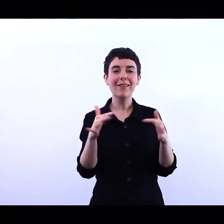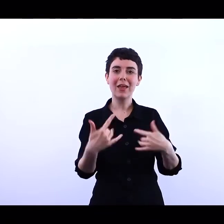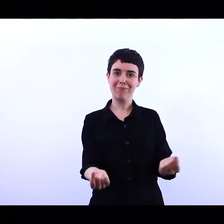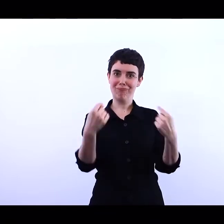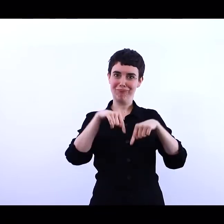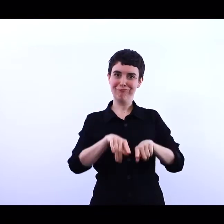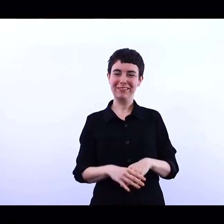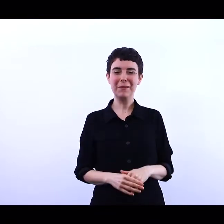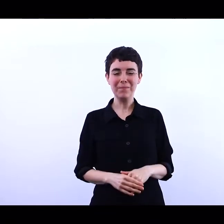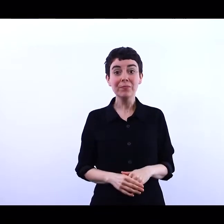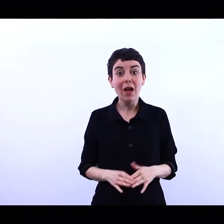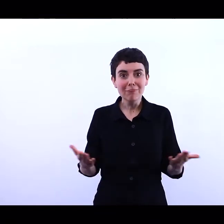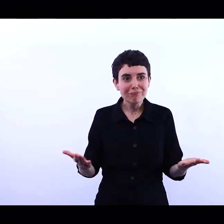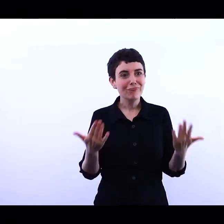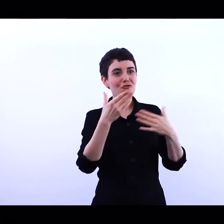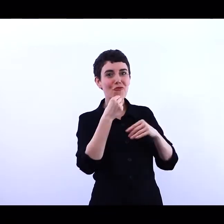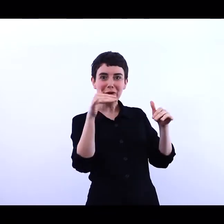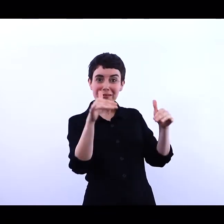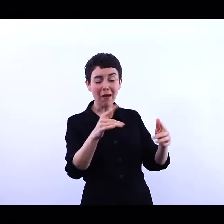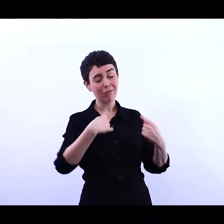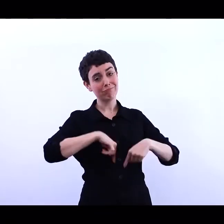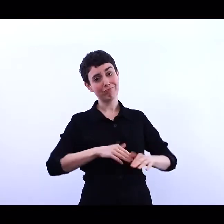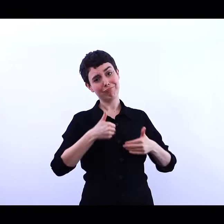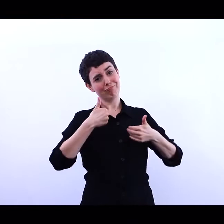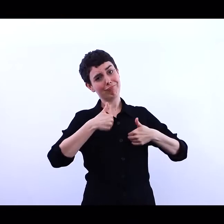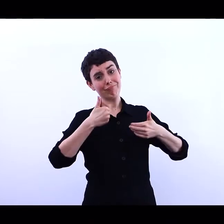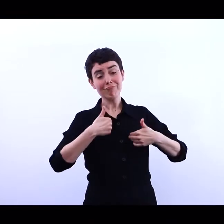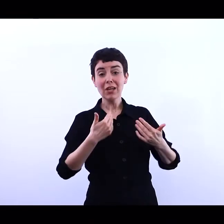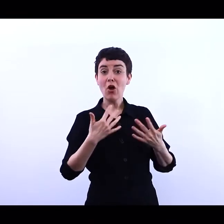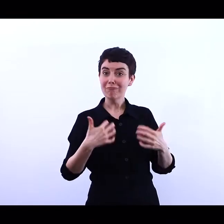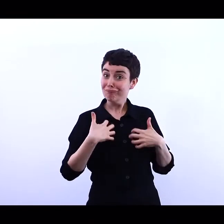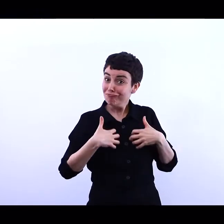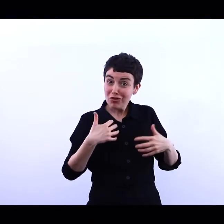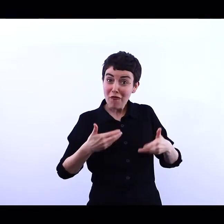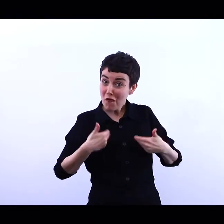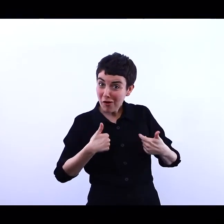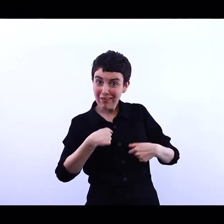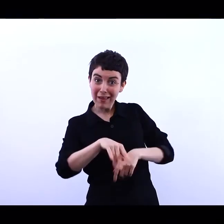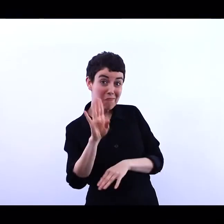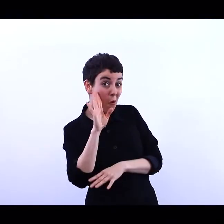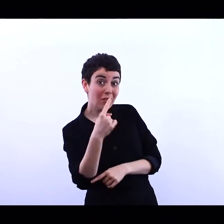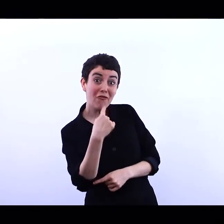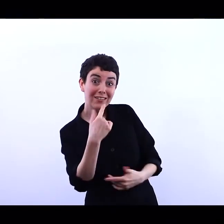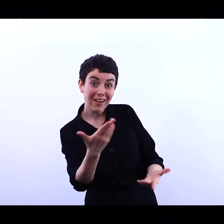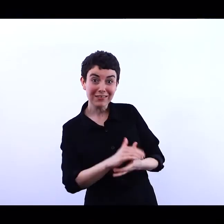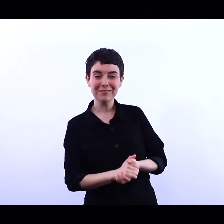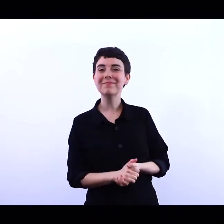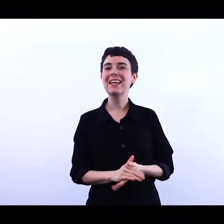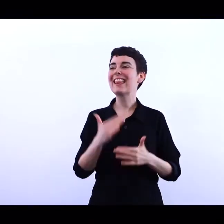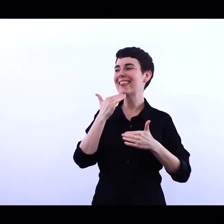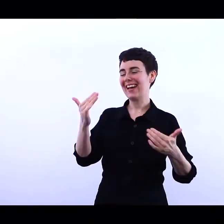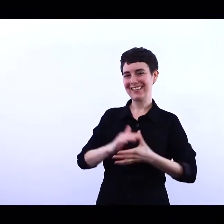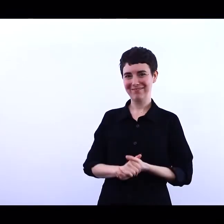So we are very happy to have you here, and we are very excited to hear what you have to say. Awesome. Thanks so much.